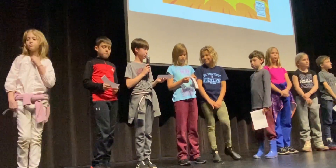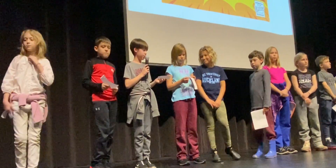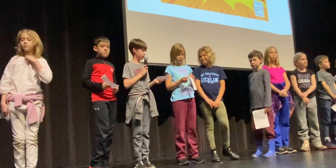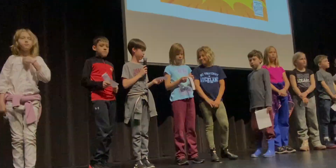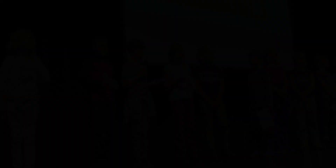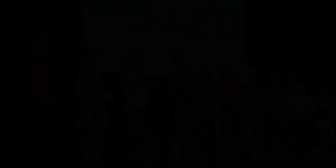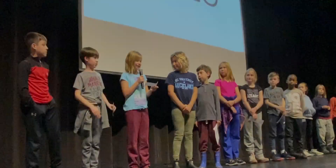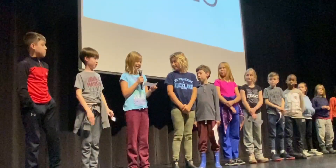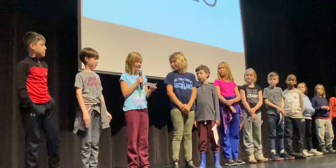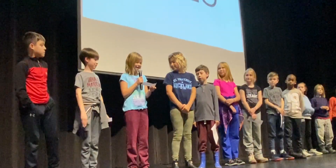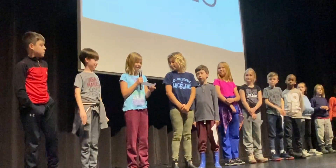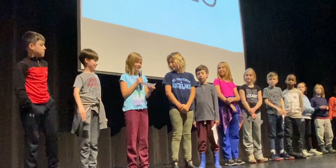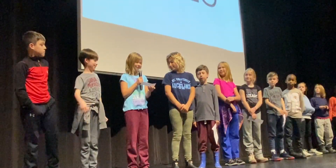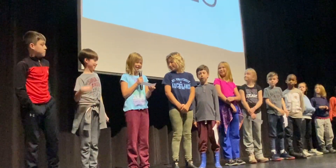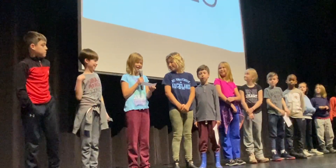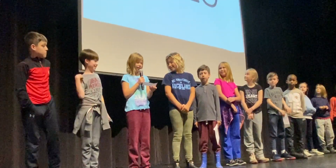body. This is how you say hello.